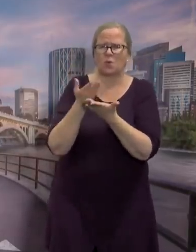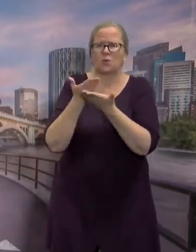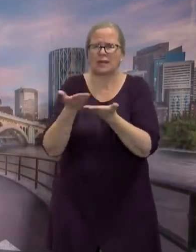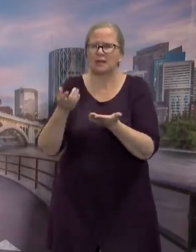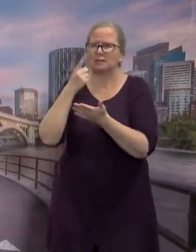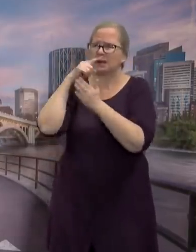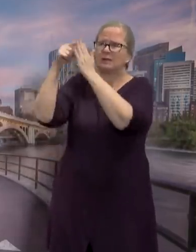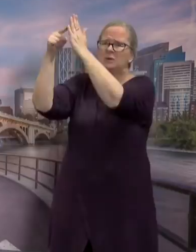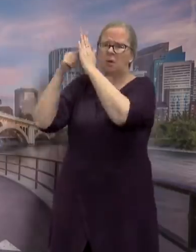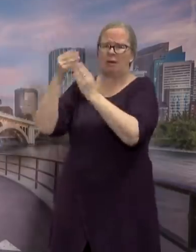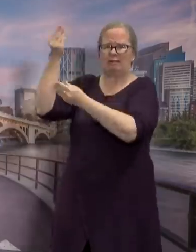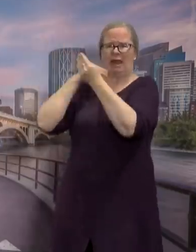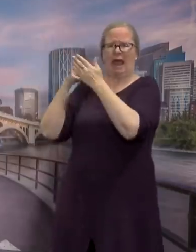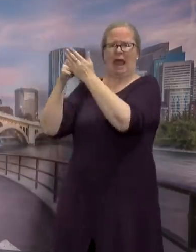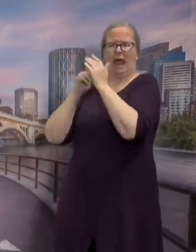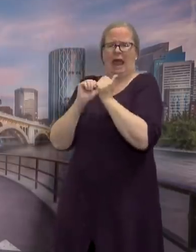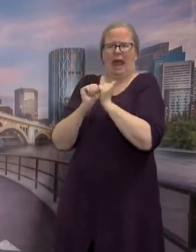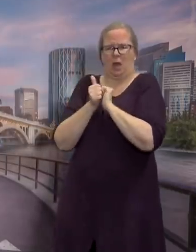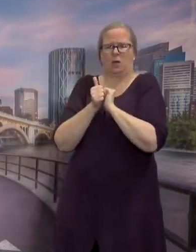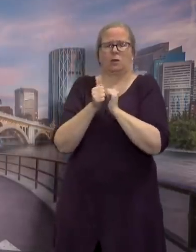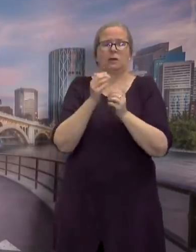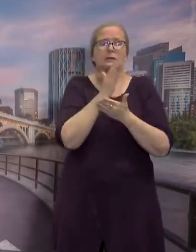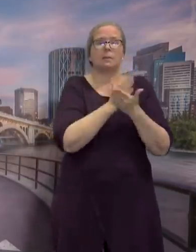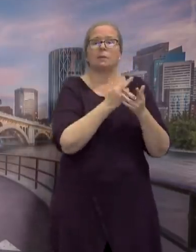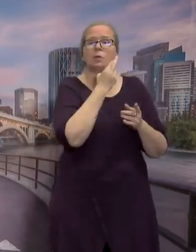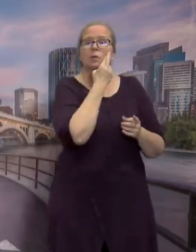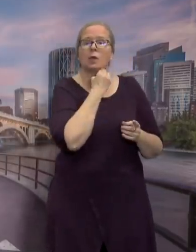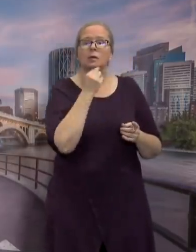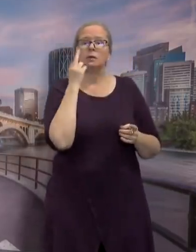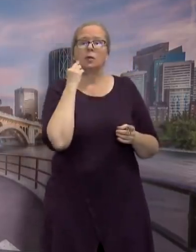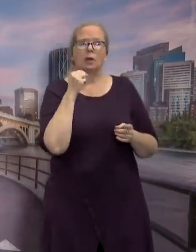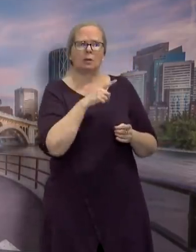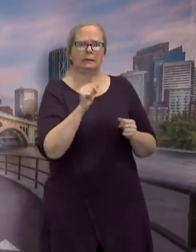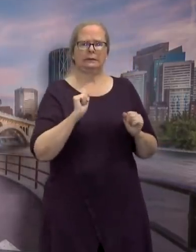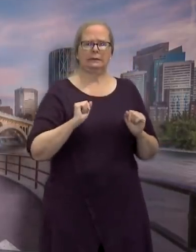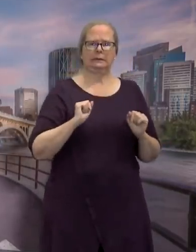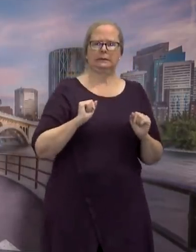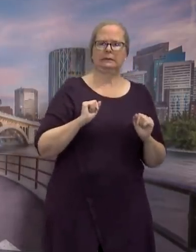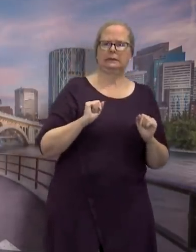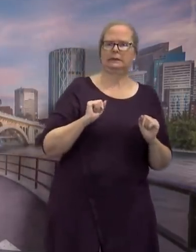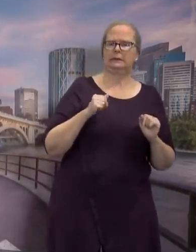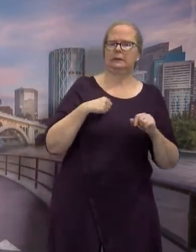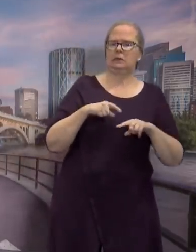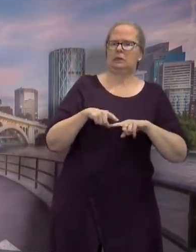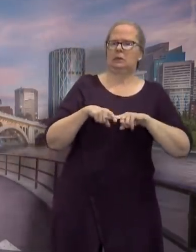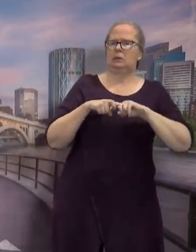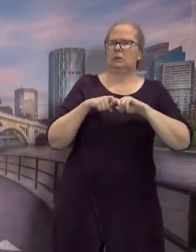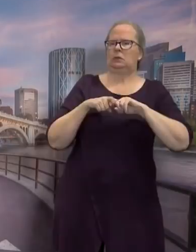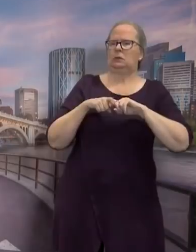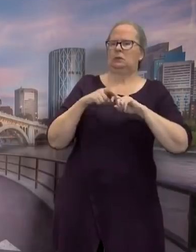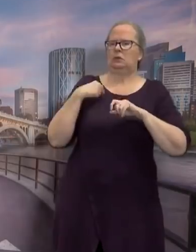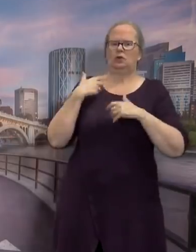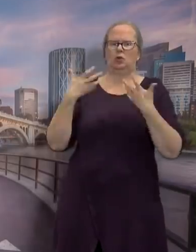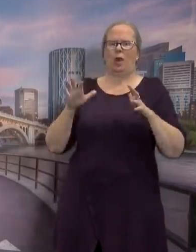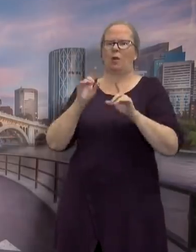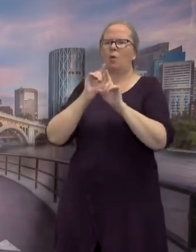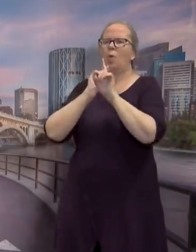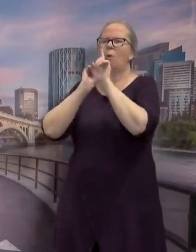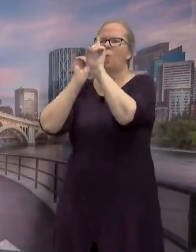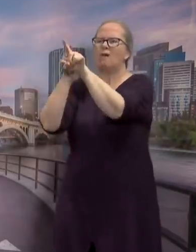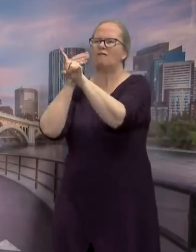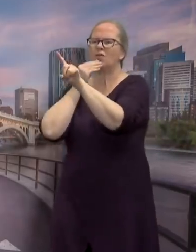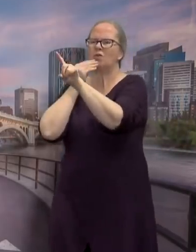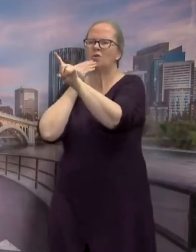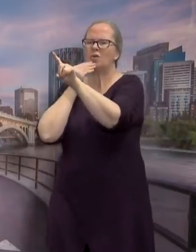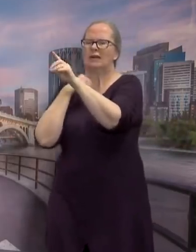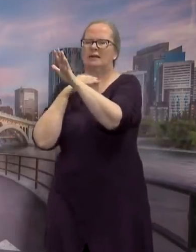last week, probably are not going to order a bunch of food until after they hear tomorrow afternoon. So you may not see a whole bunch of them